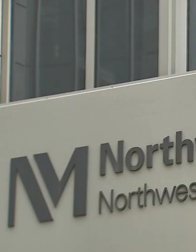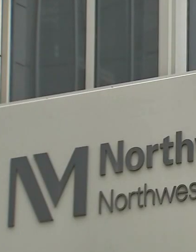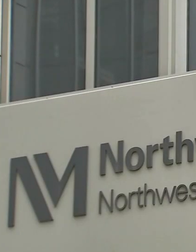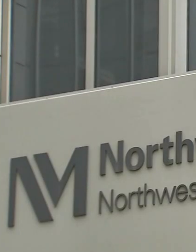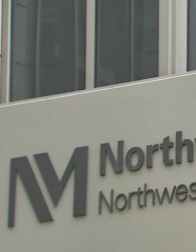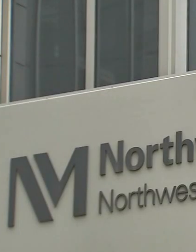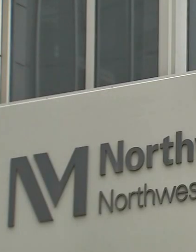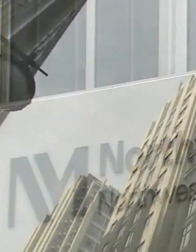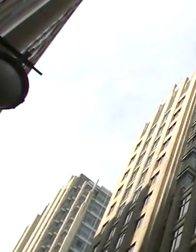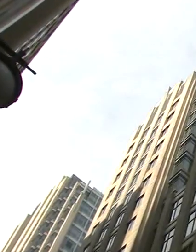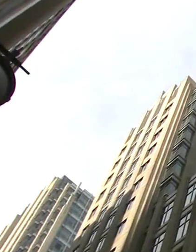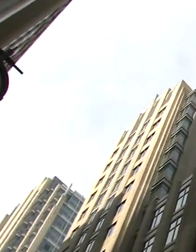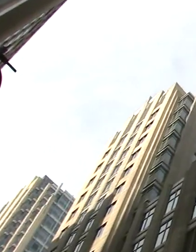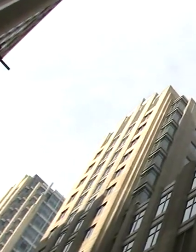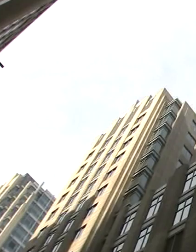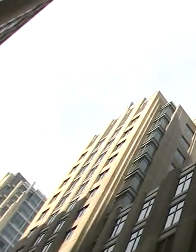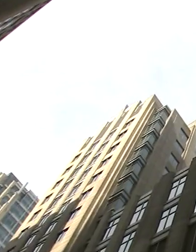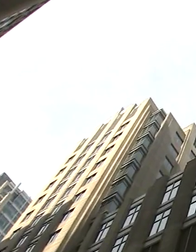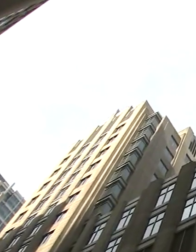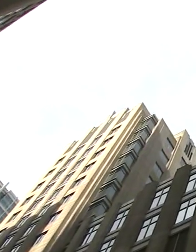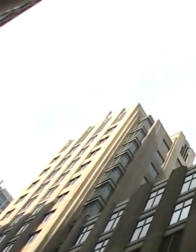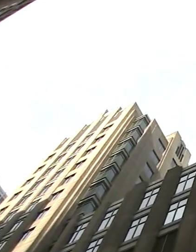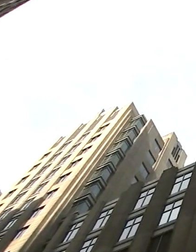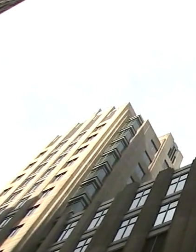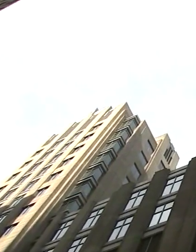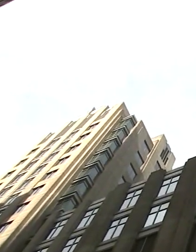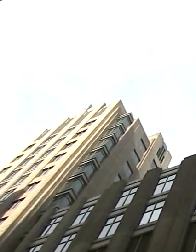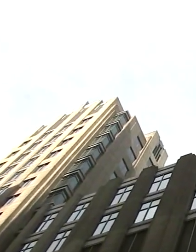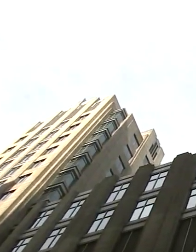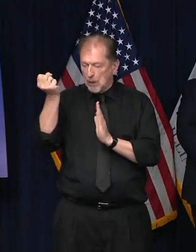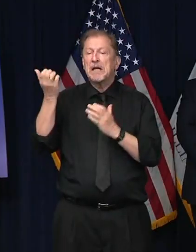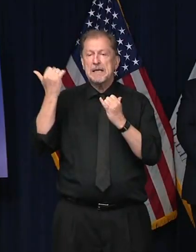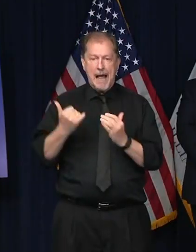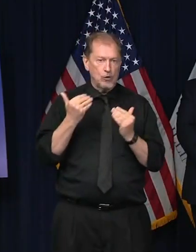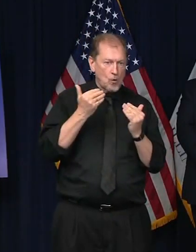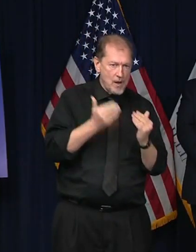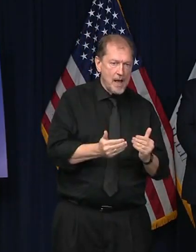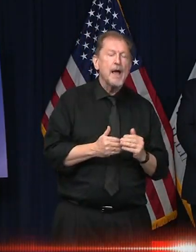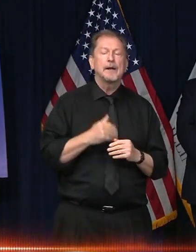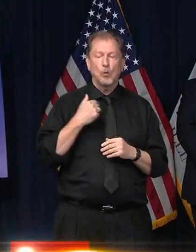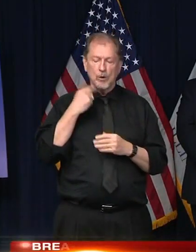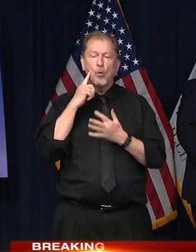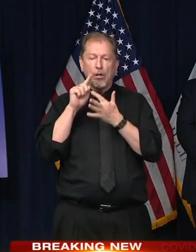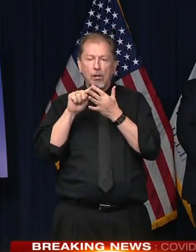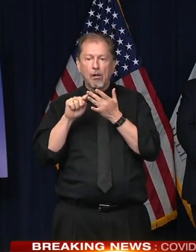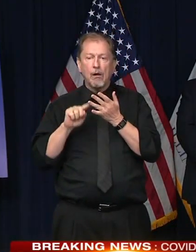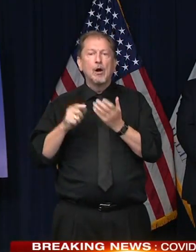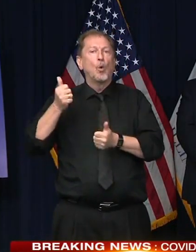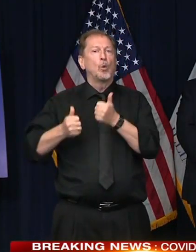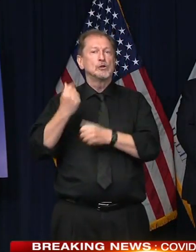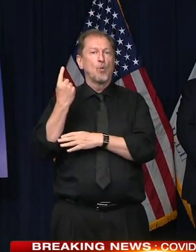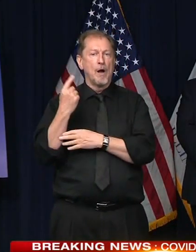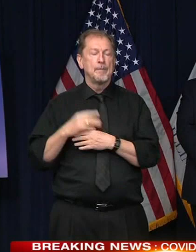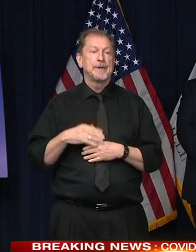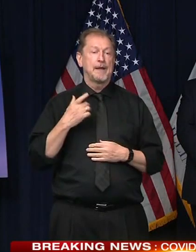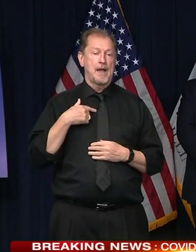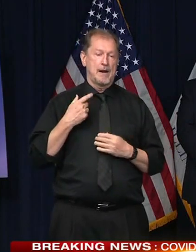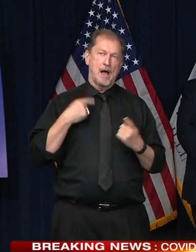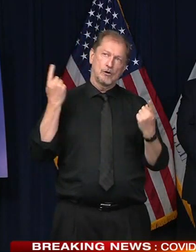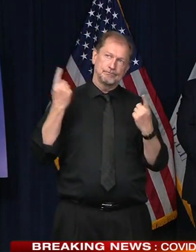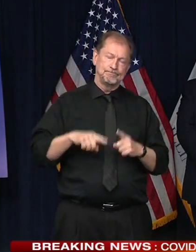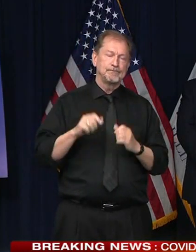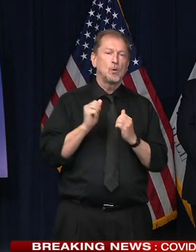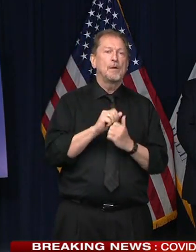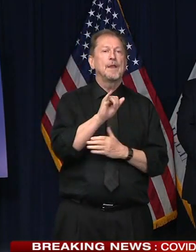to schedule elective procedures, giving them some necessary revenue. And we'll be working with our partners, the Illinois Health and Hospital